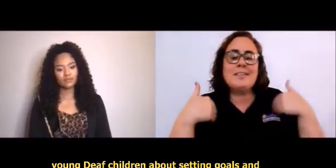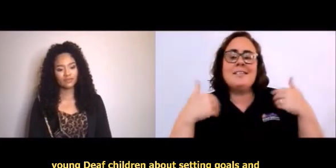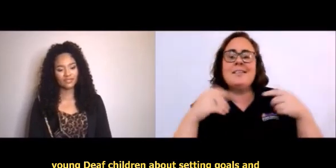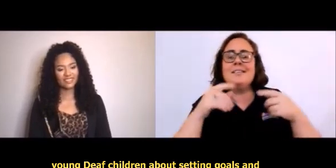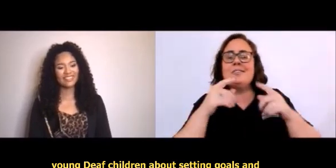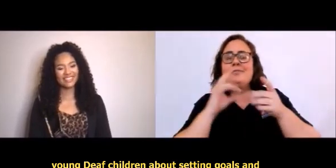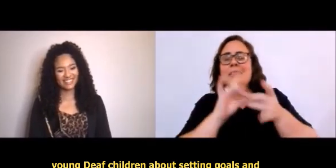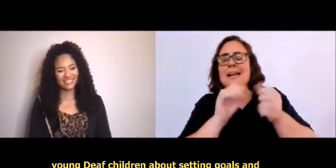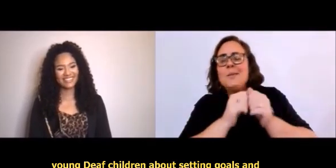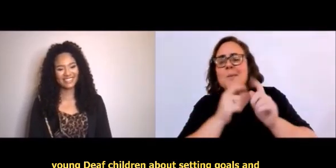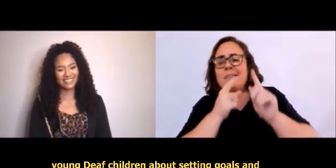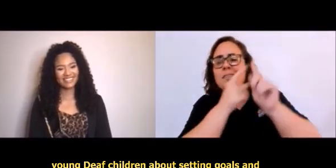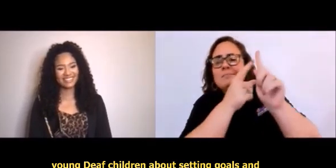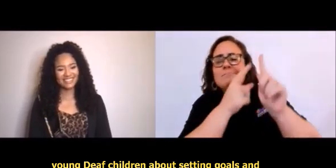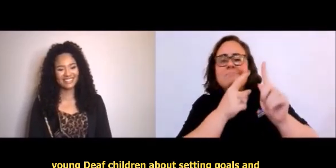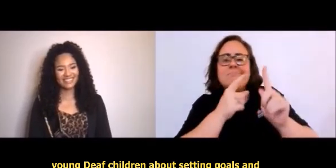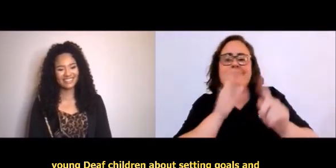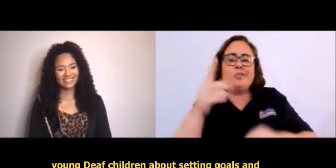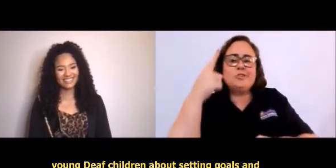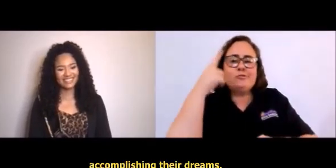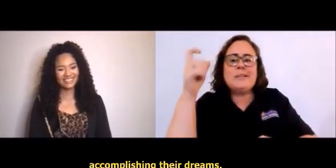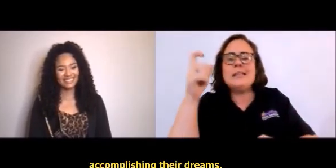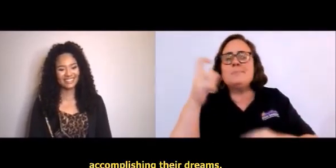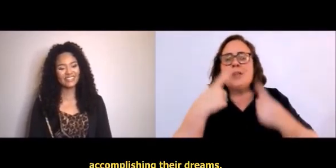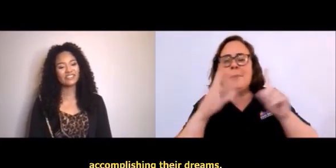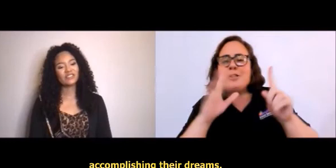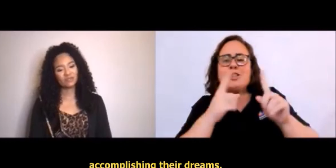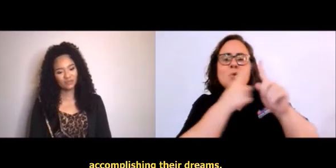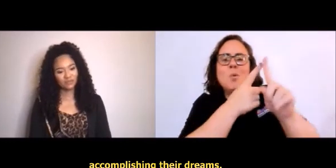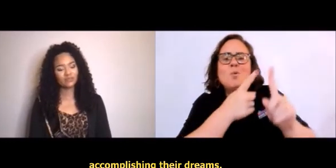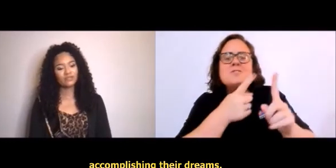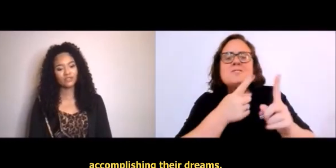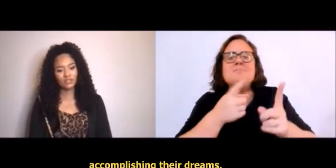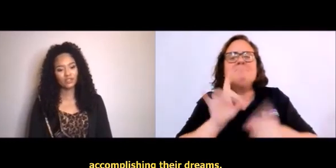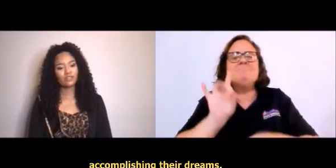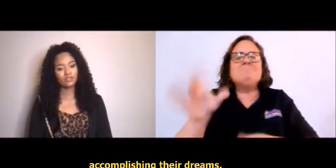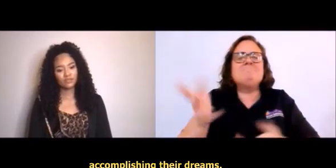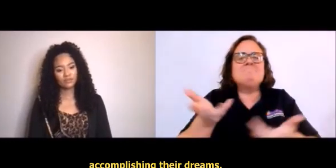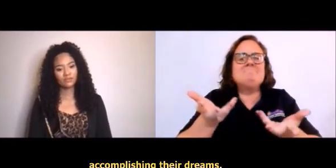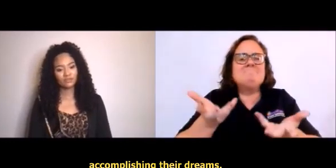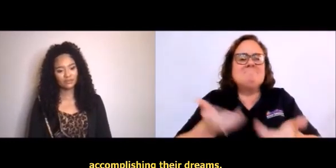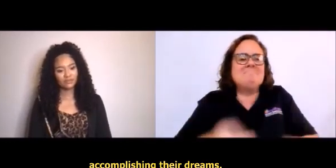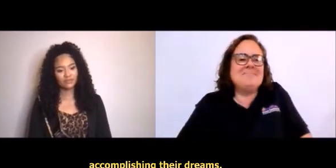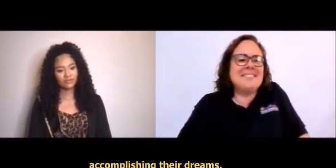about setting goals and accomplishing their dreams.